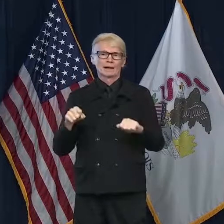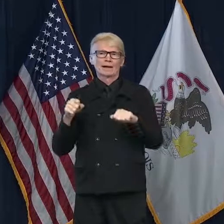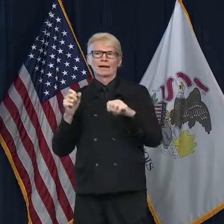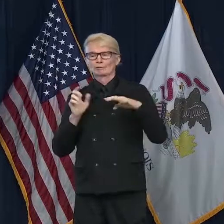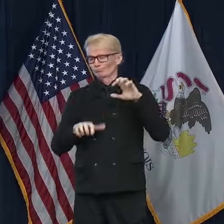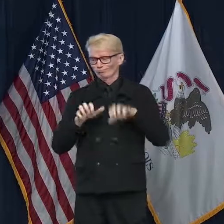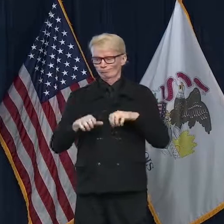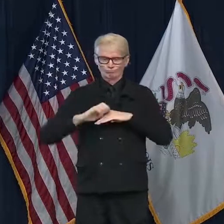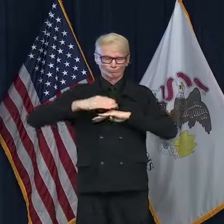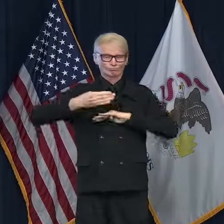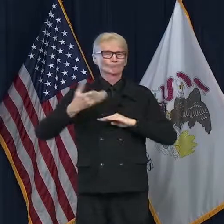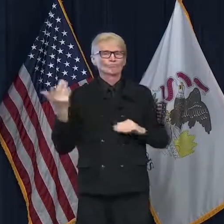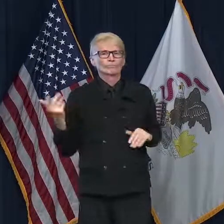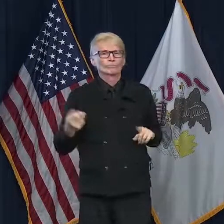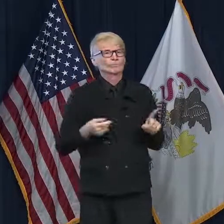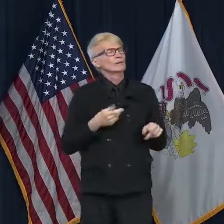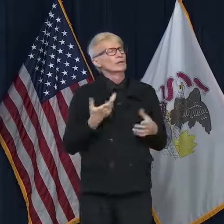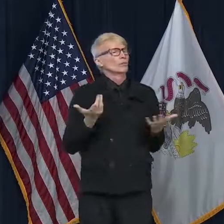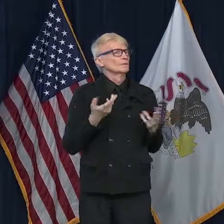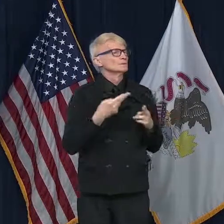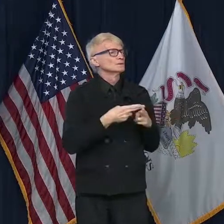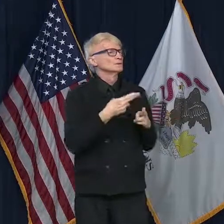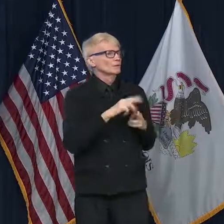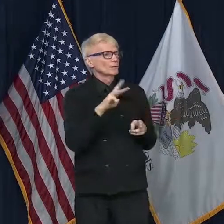And What's the website, though? What